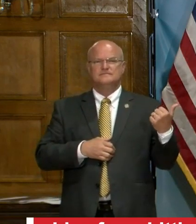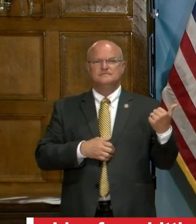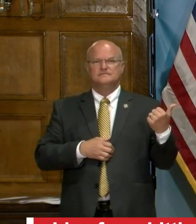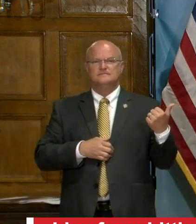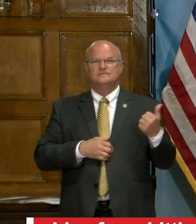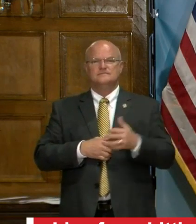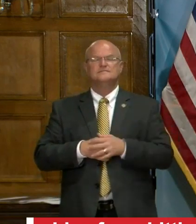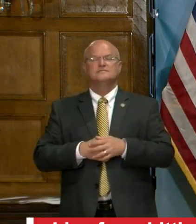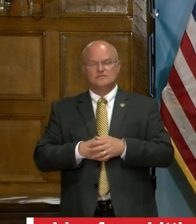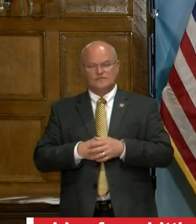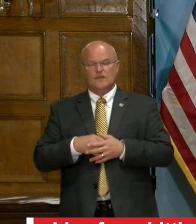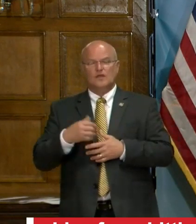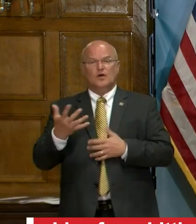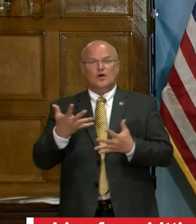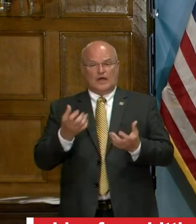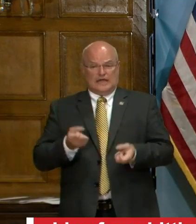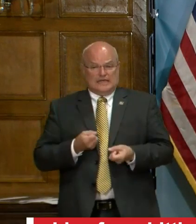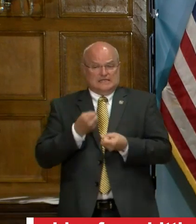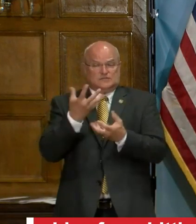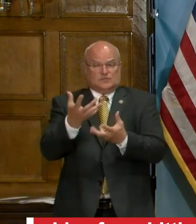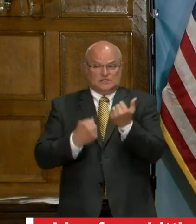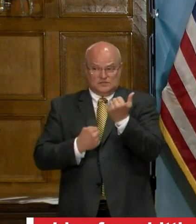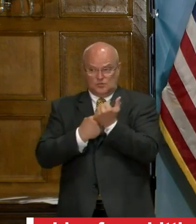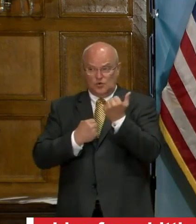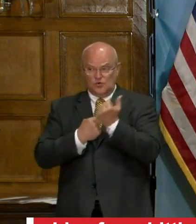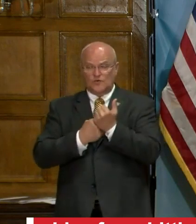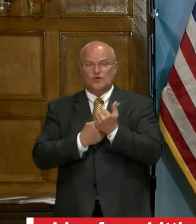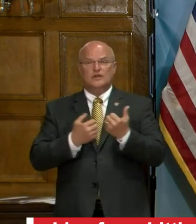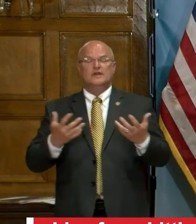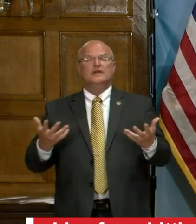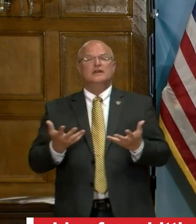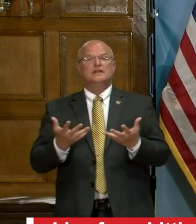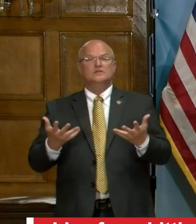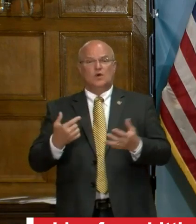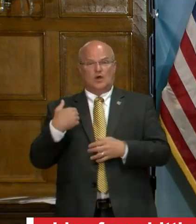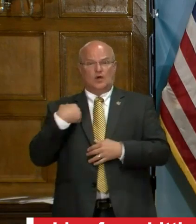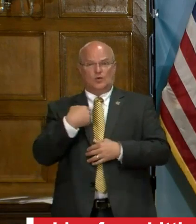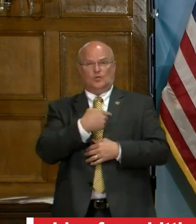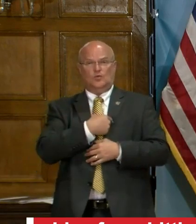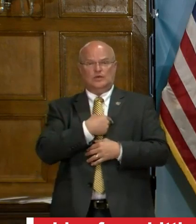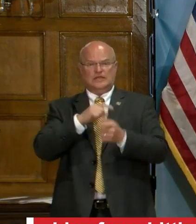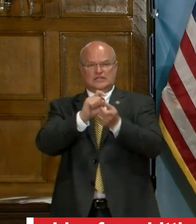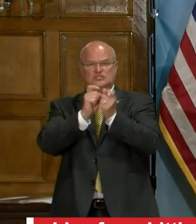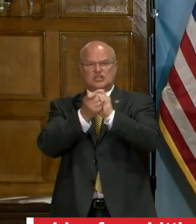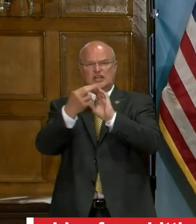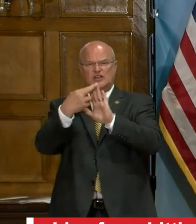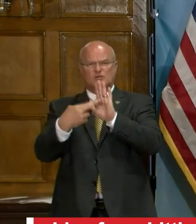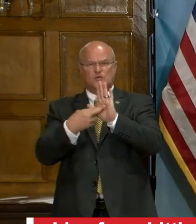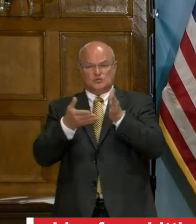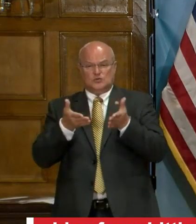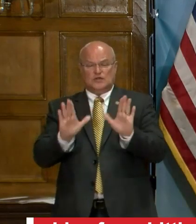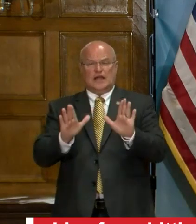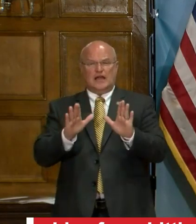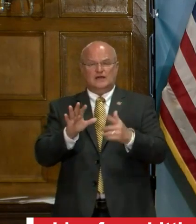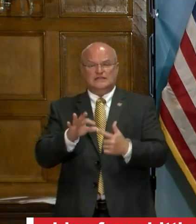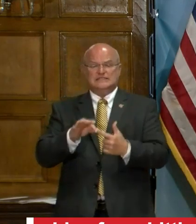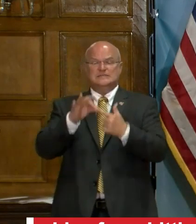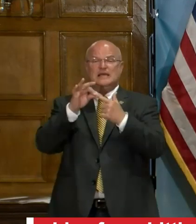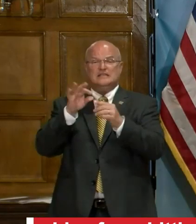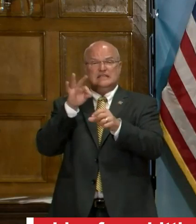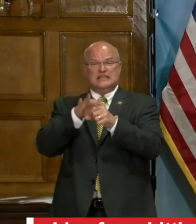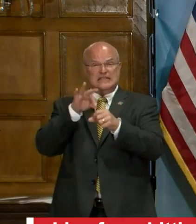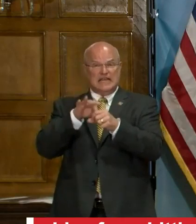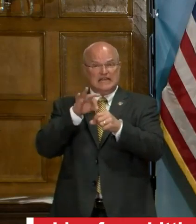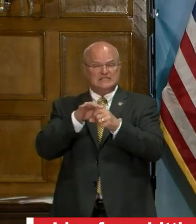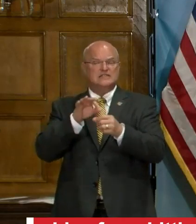What I express support for is what we changed the rules to allow in our special